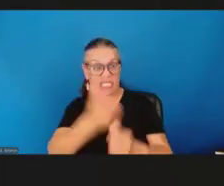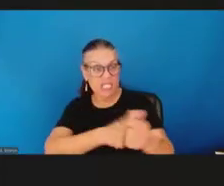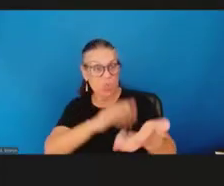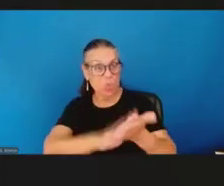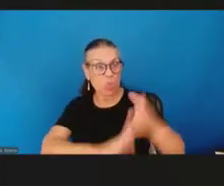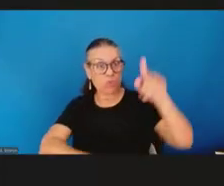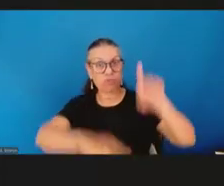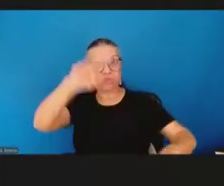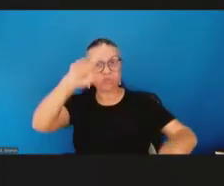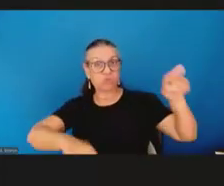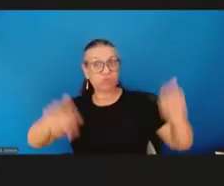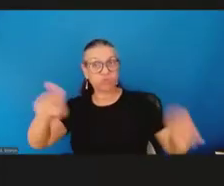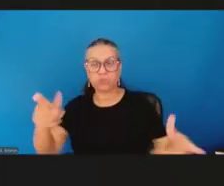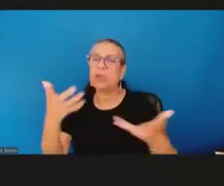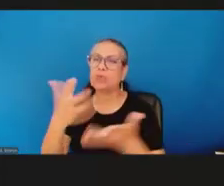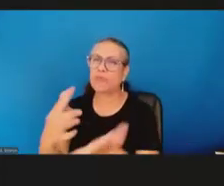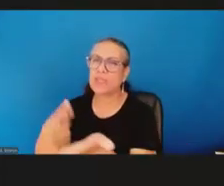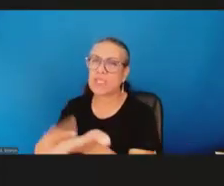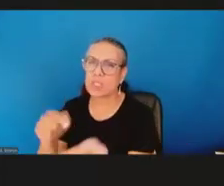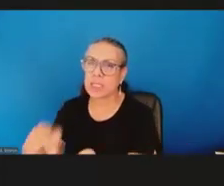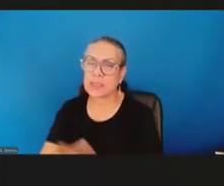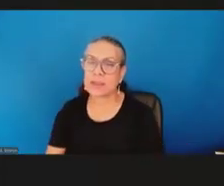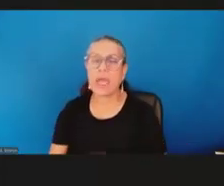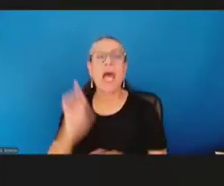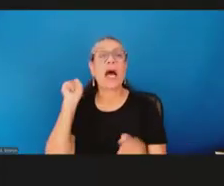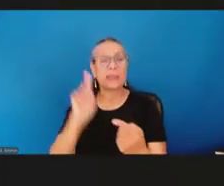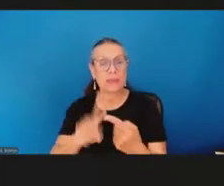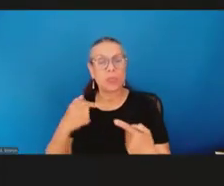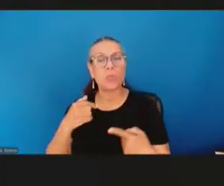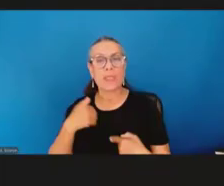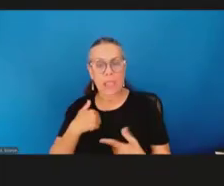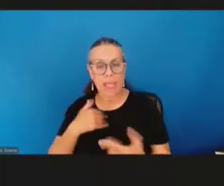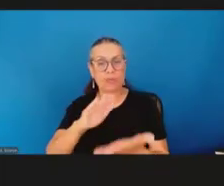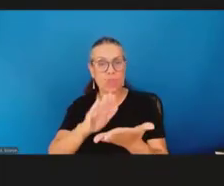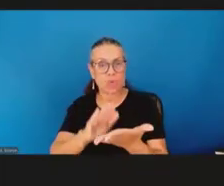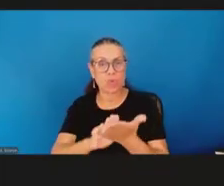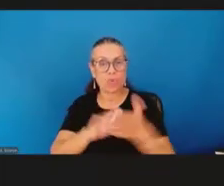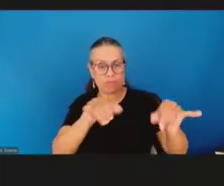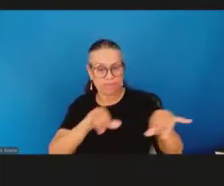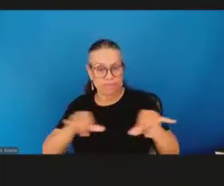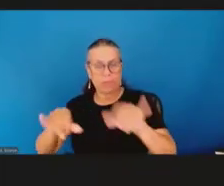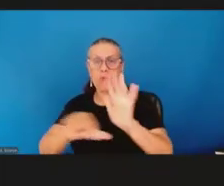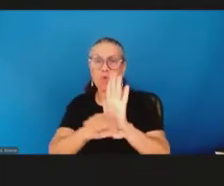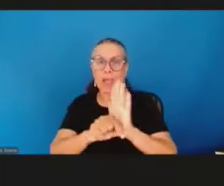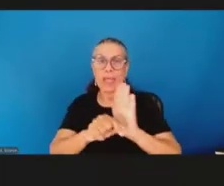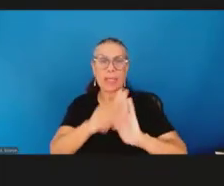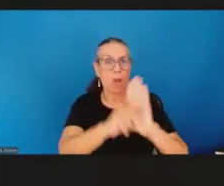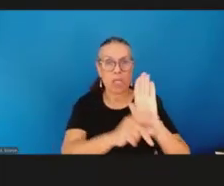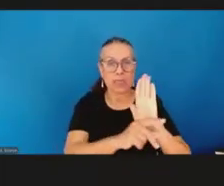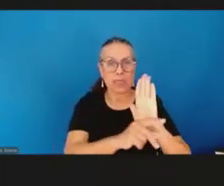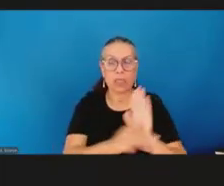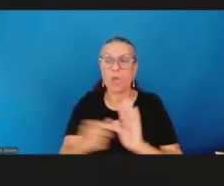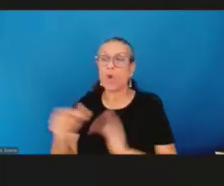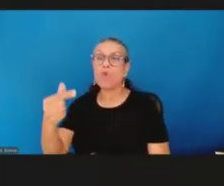we've discussed today. Until there is a comprehensive district-wide implementation of the equitable grading policy, I don't think grades should factor